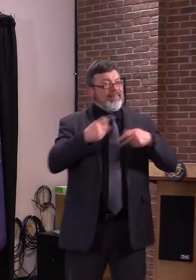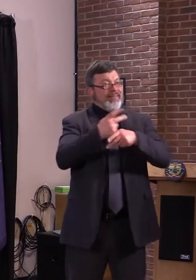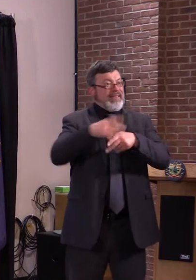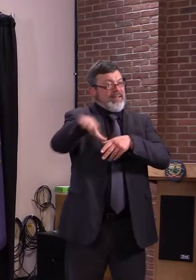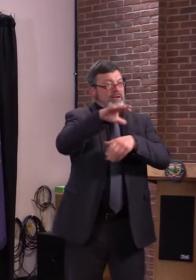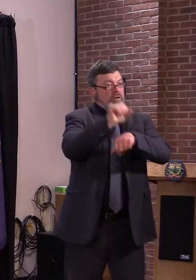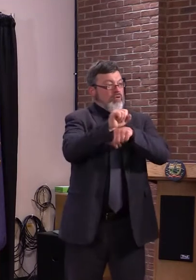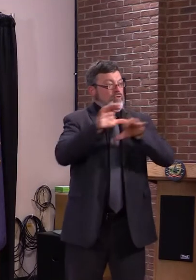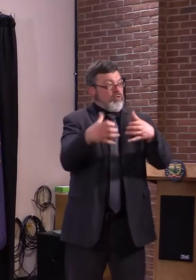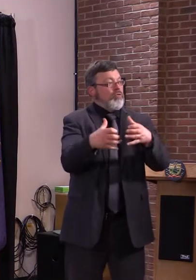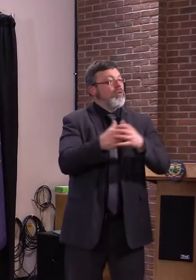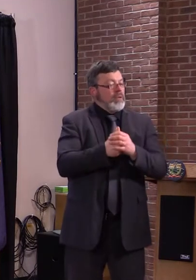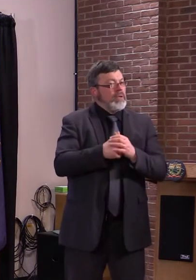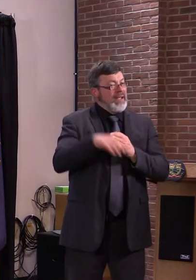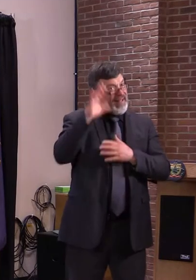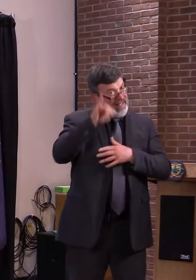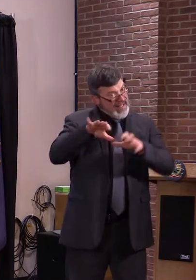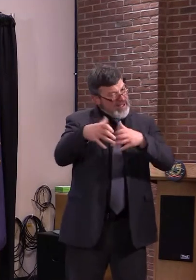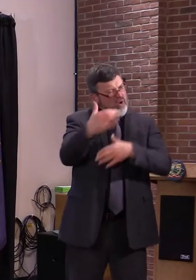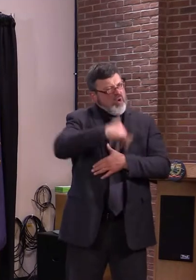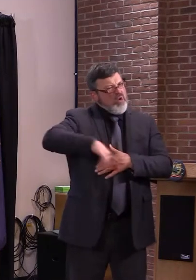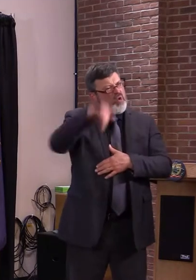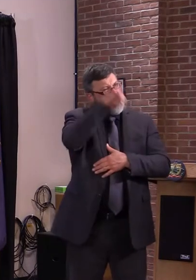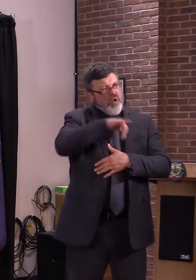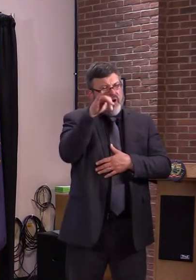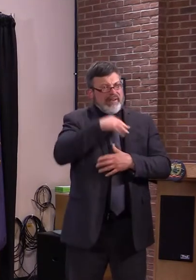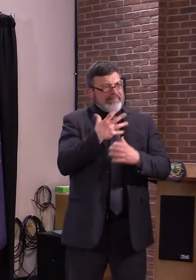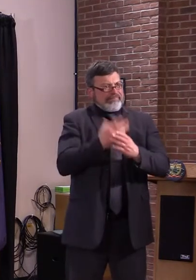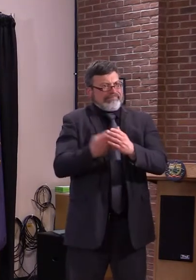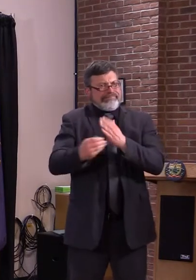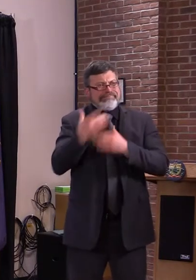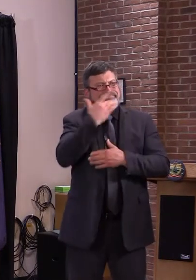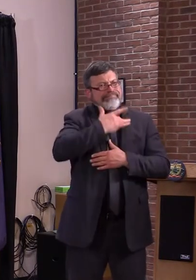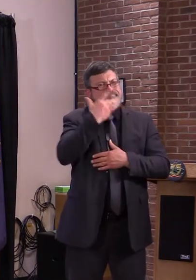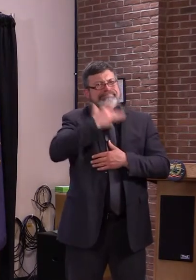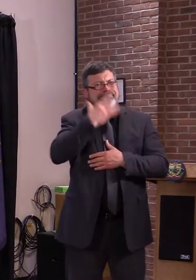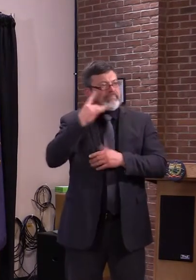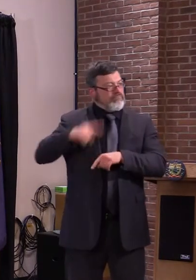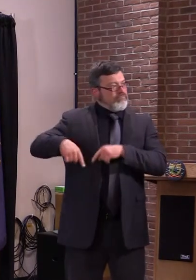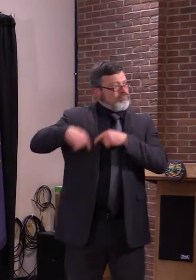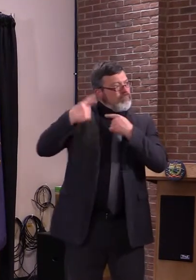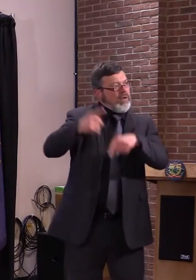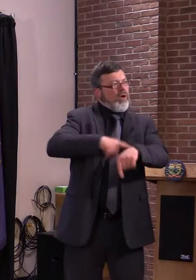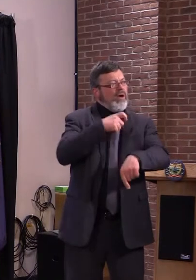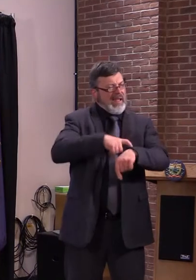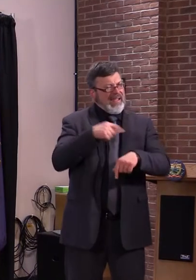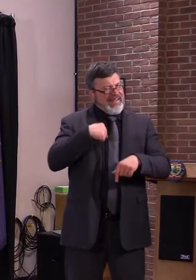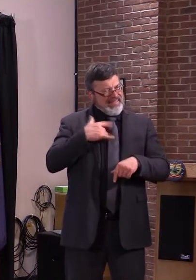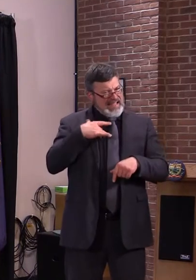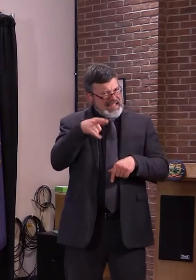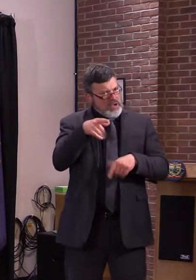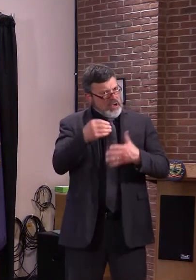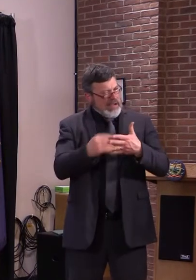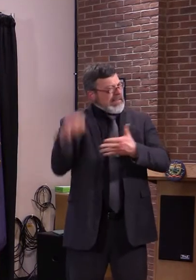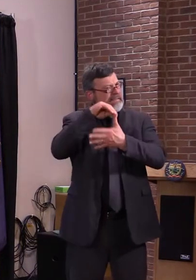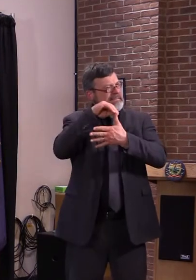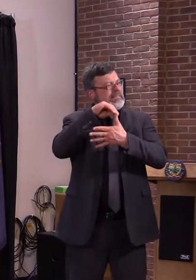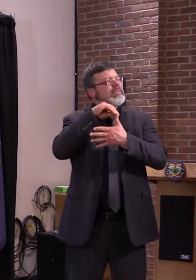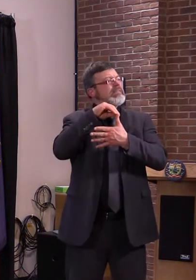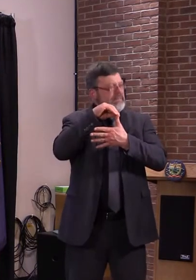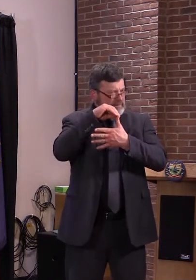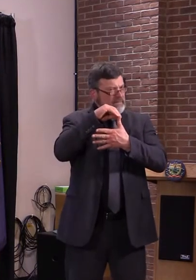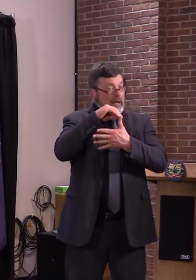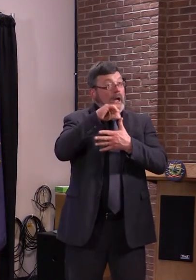we're experiencing. And while housing has been a priority of mine since I came to office, the need today is even